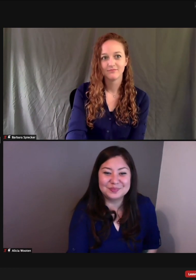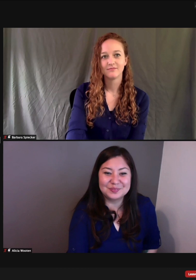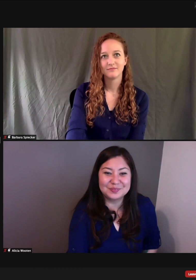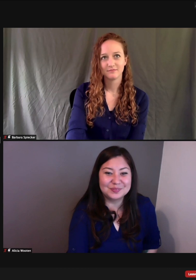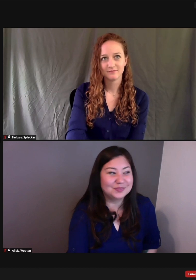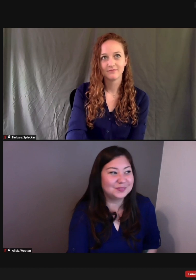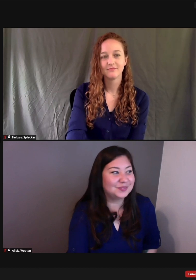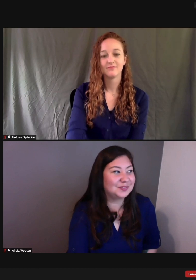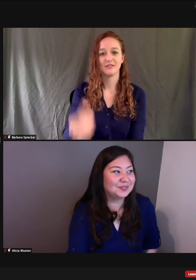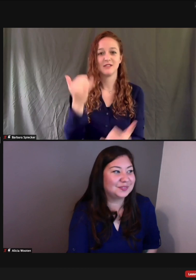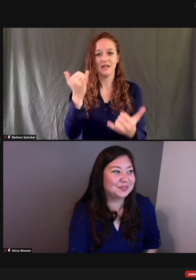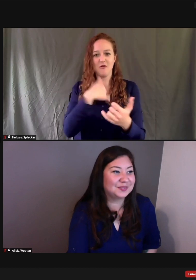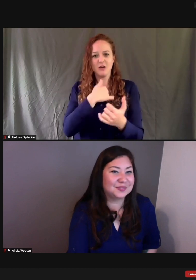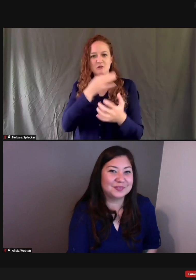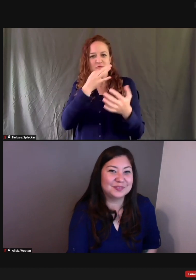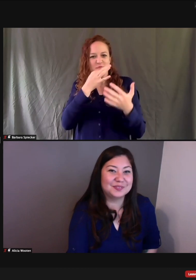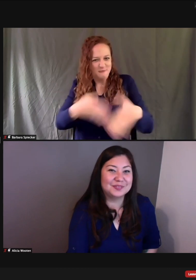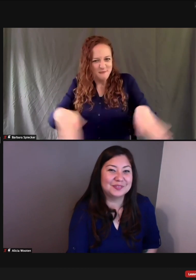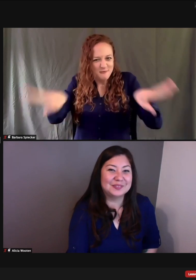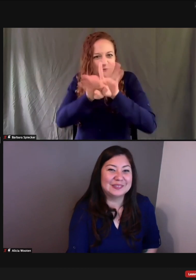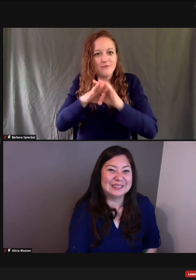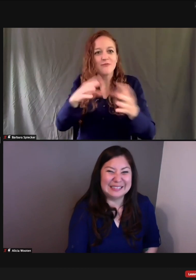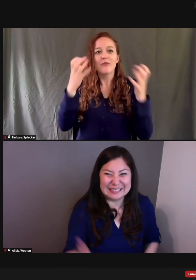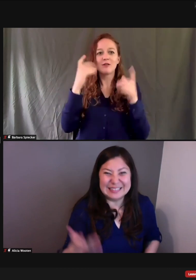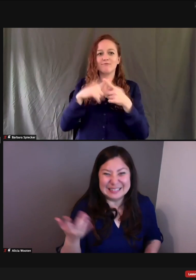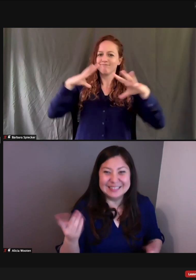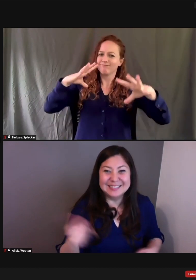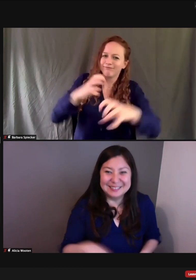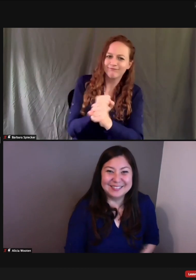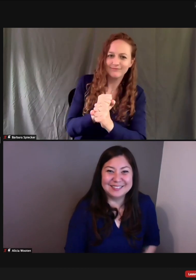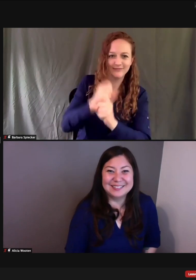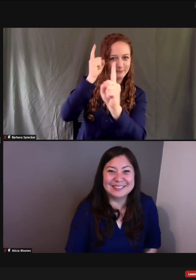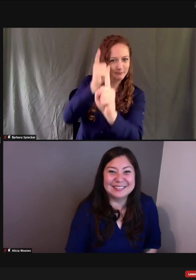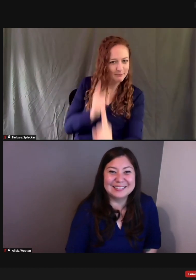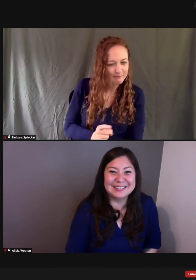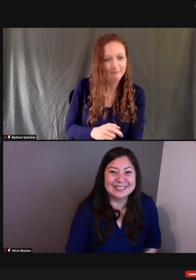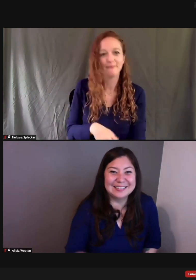be archaeological, different fields.